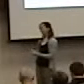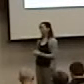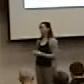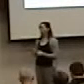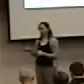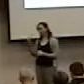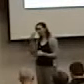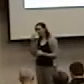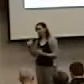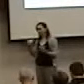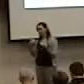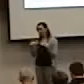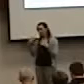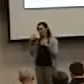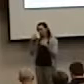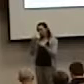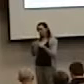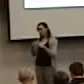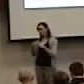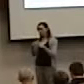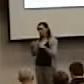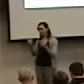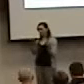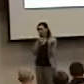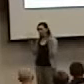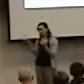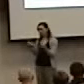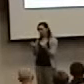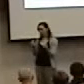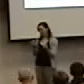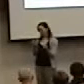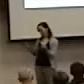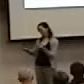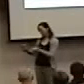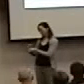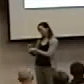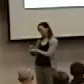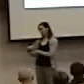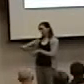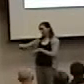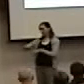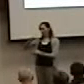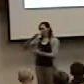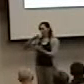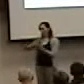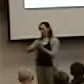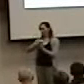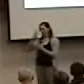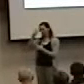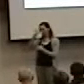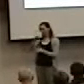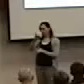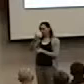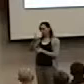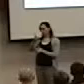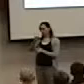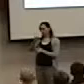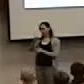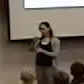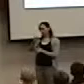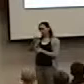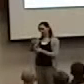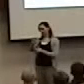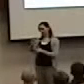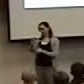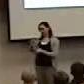knows there's a goal. Get a wife for Abraham's son. That's the goal. He